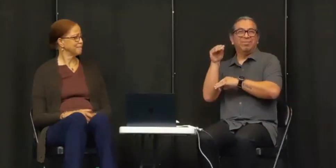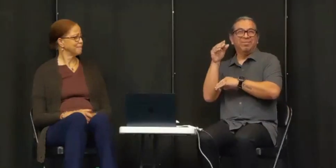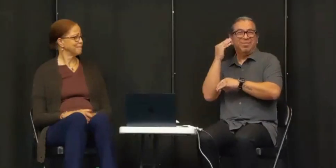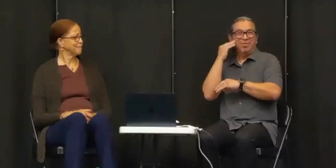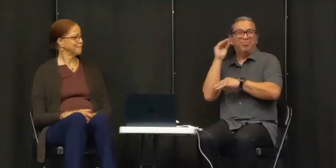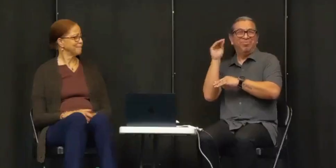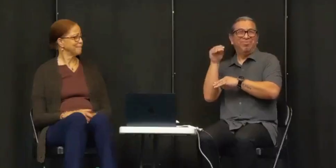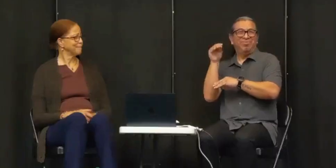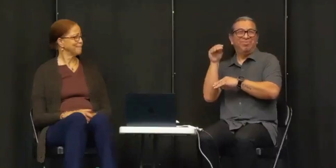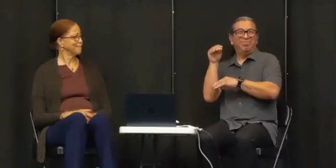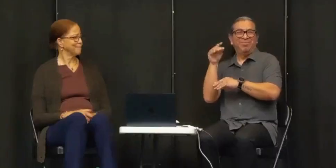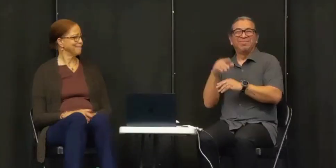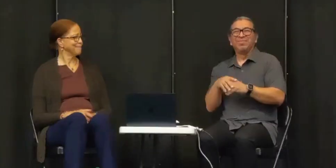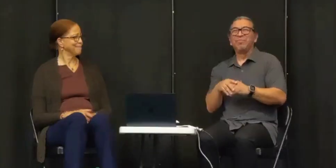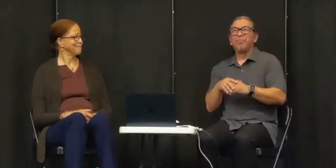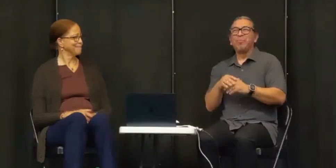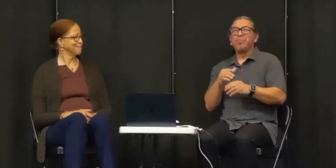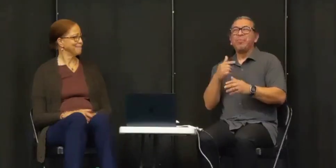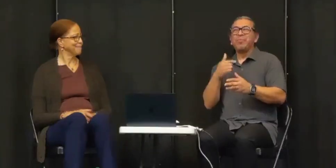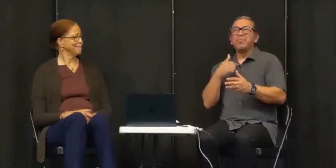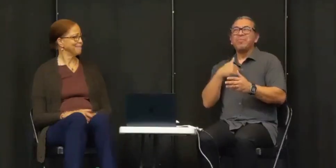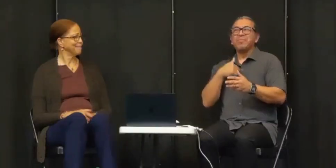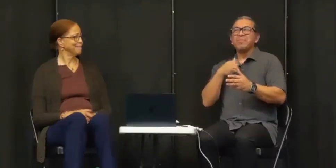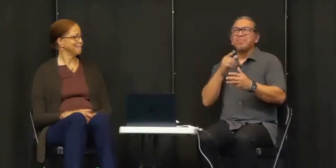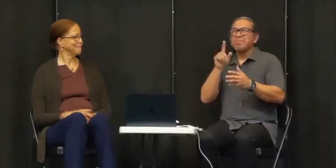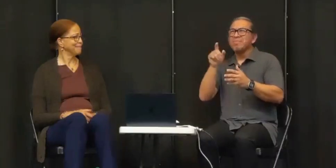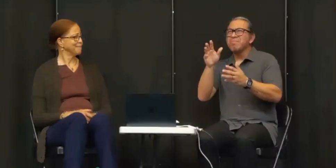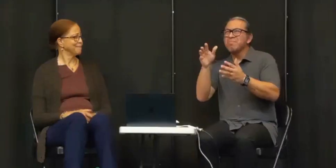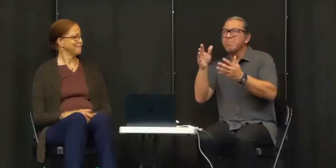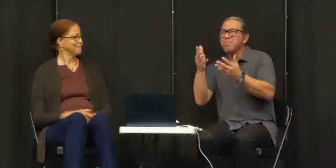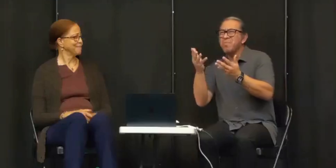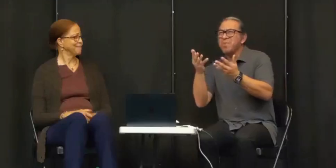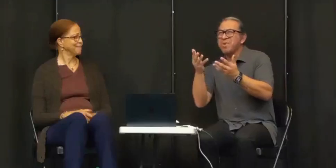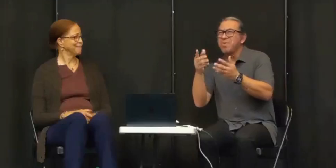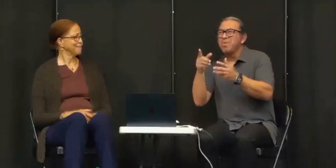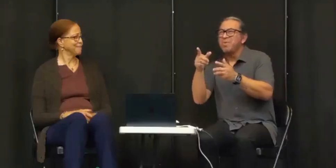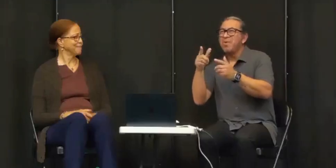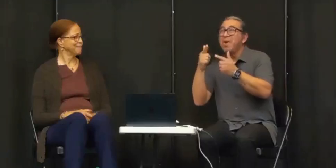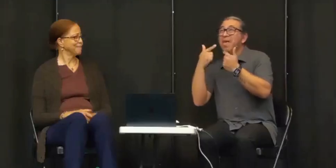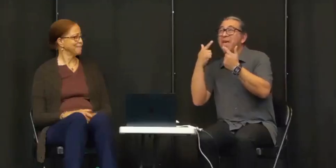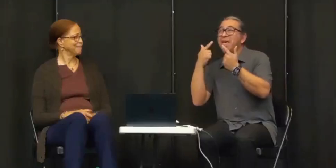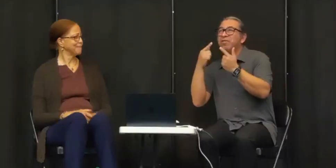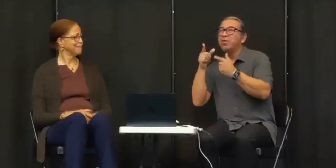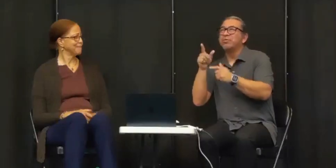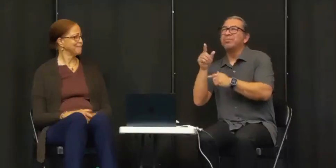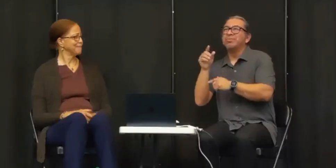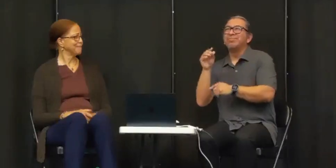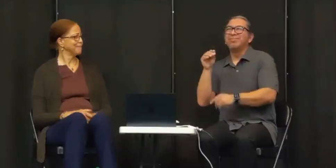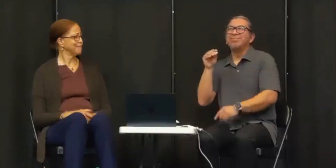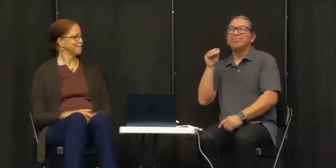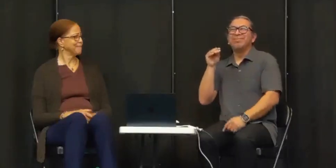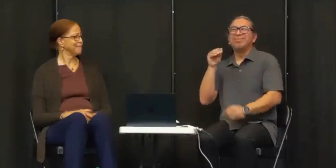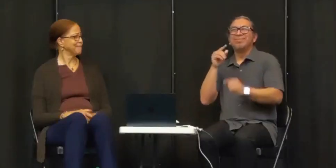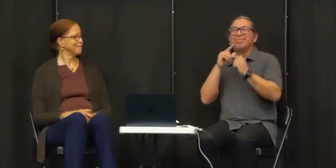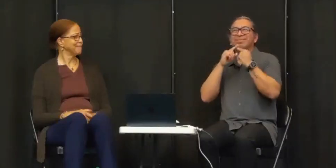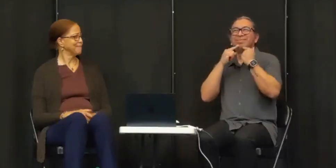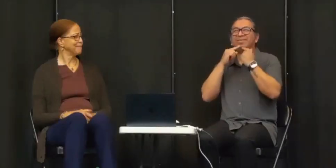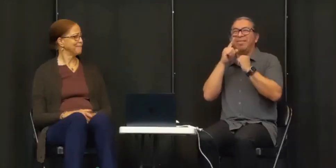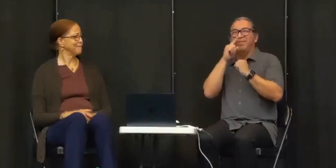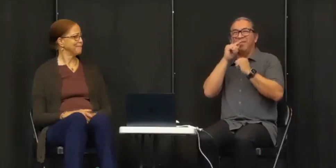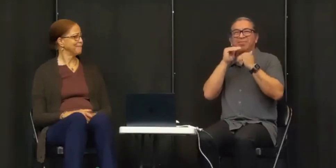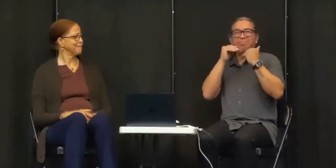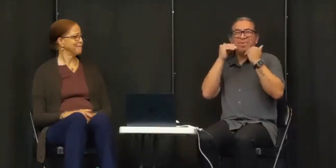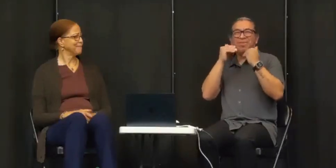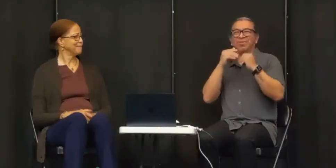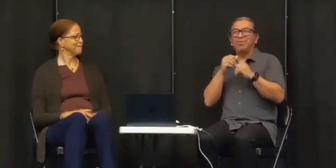kind of just the effect of kind of nodding their head. Oh, we're nodding their heads. Why are you laughing?